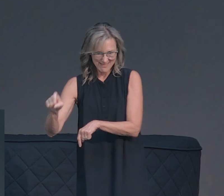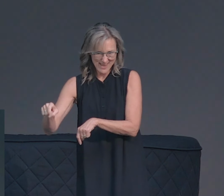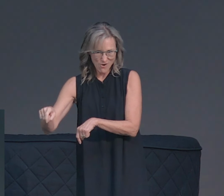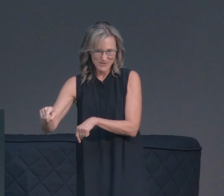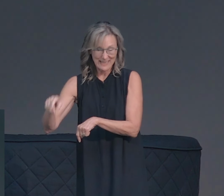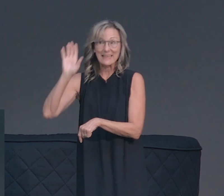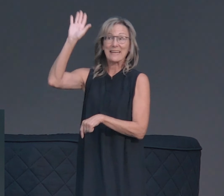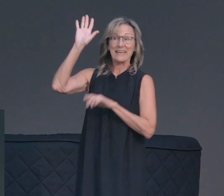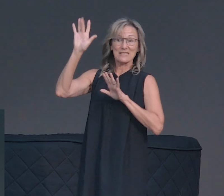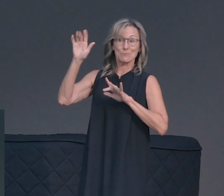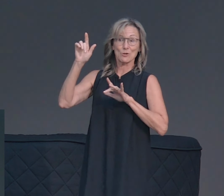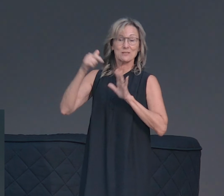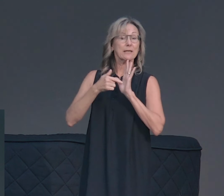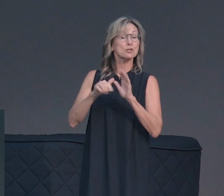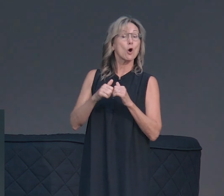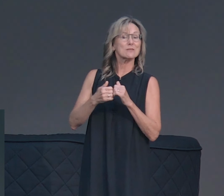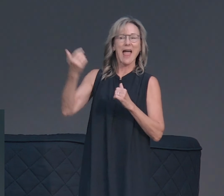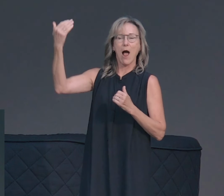beloved.